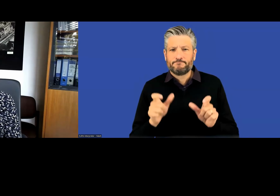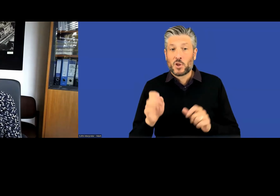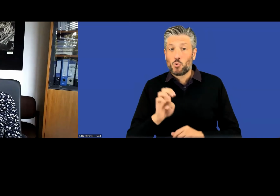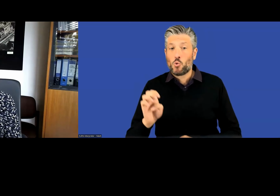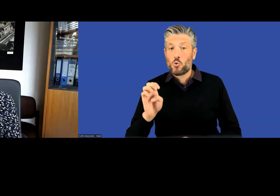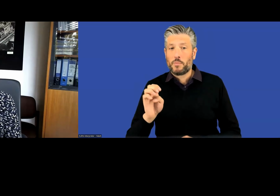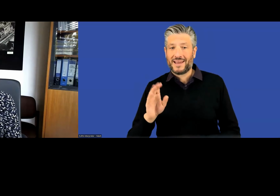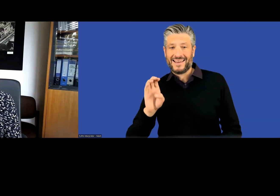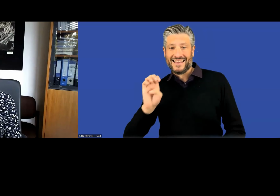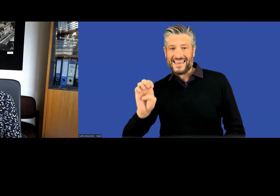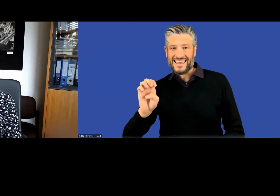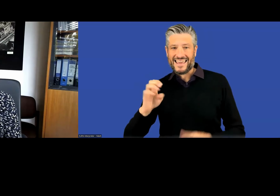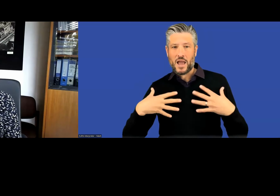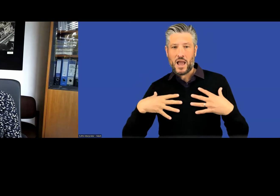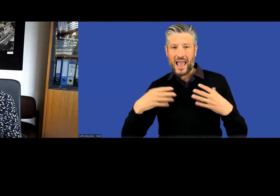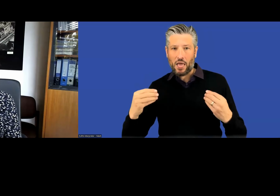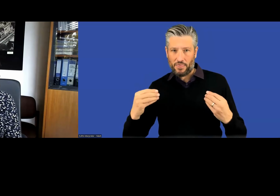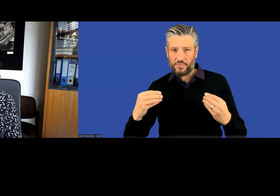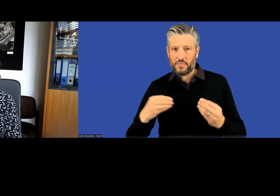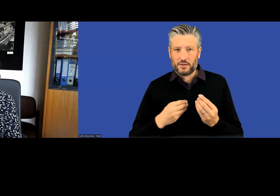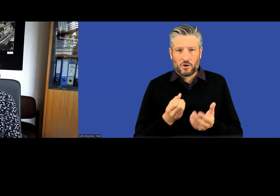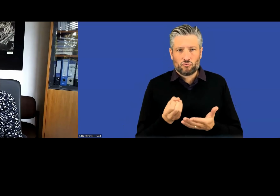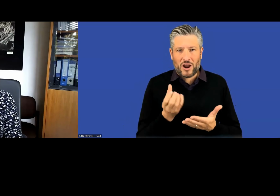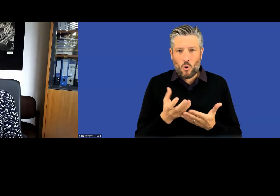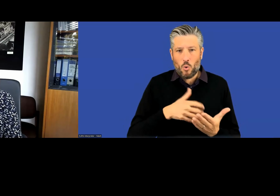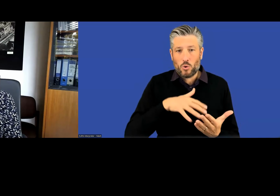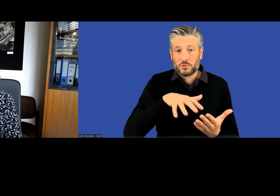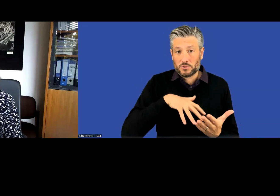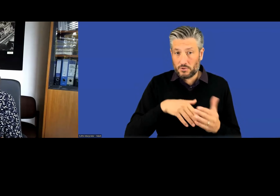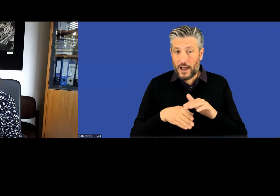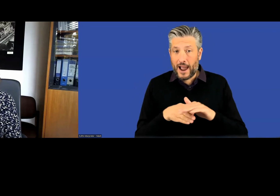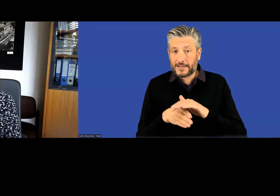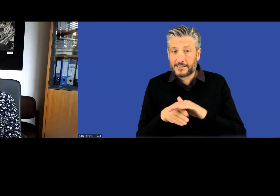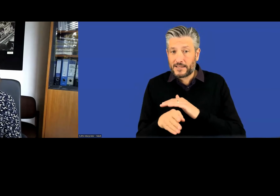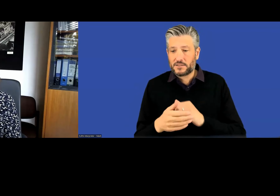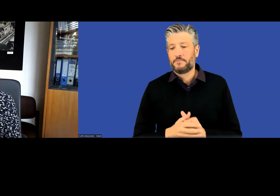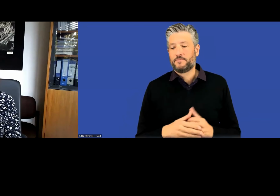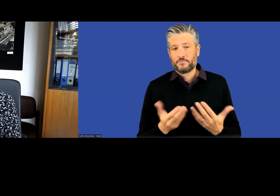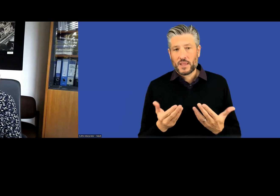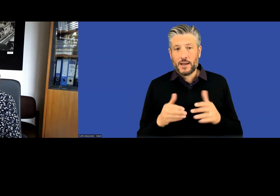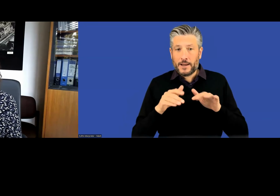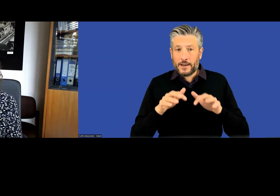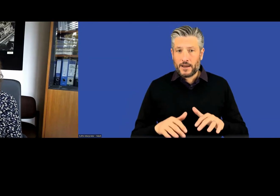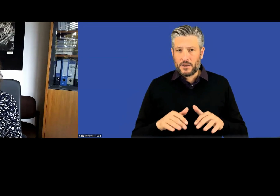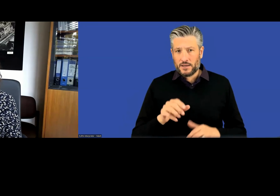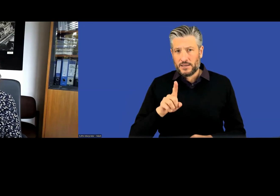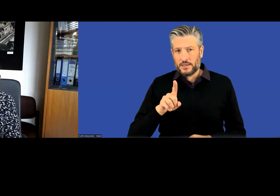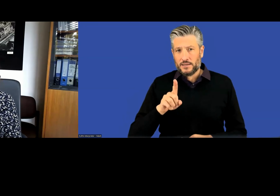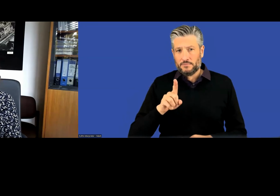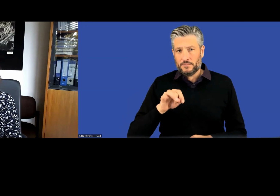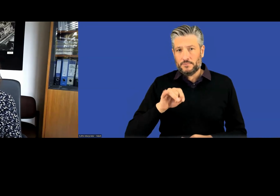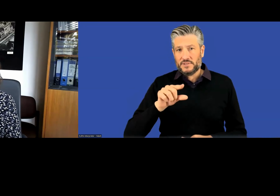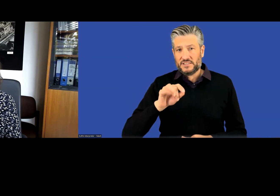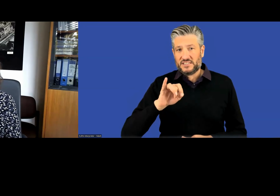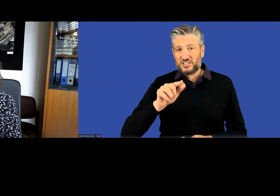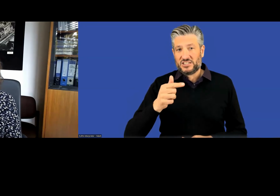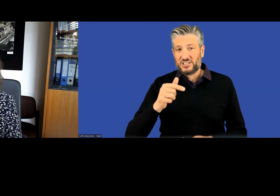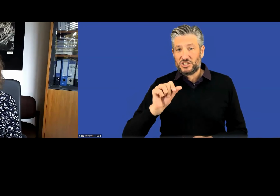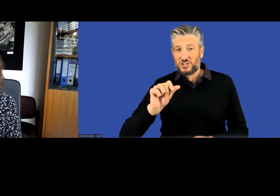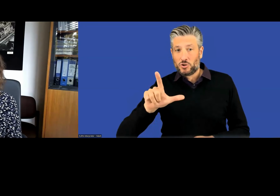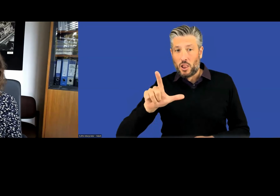80% of citizens and using a digital ID. And that further digitalization should be accessible for